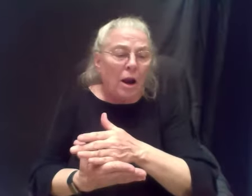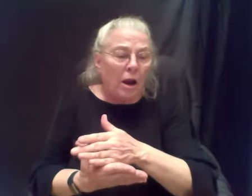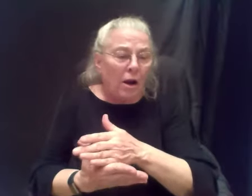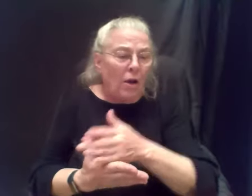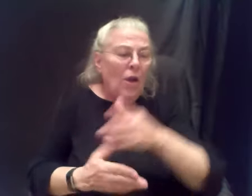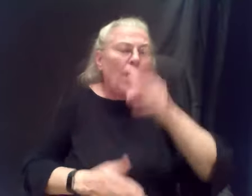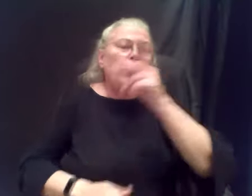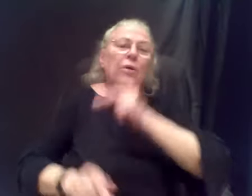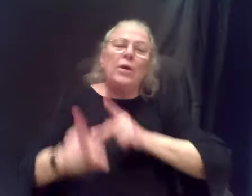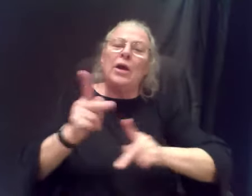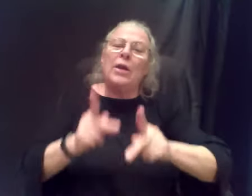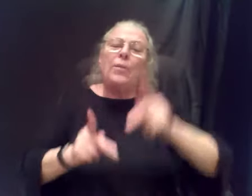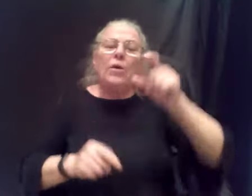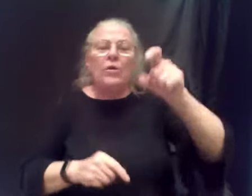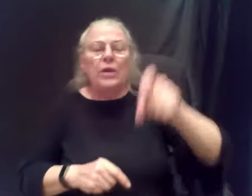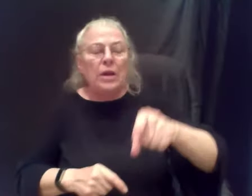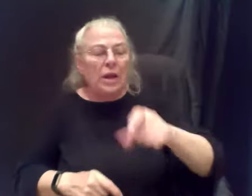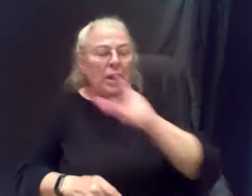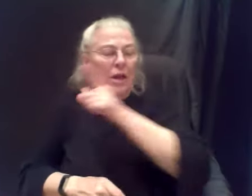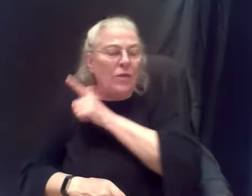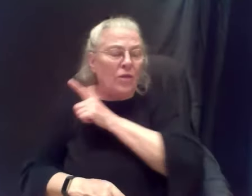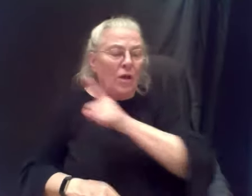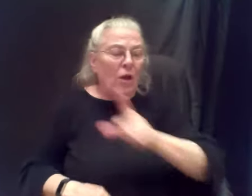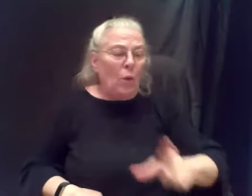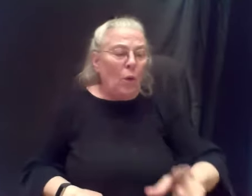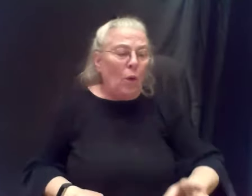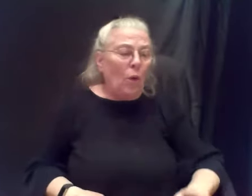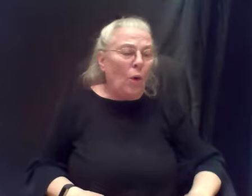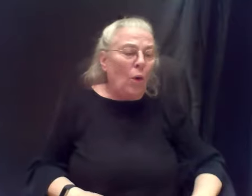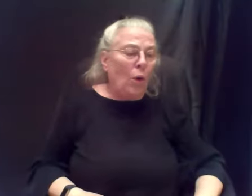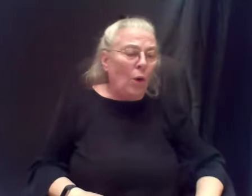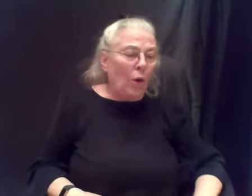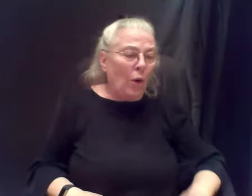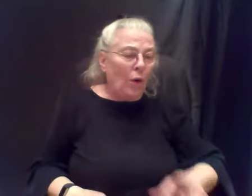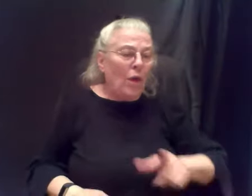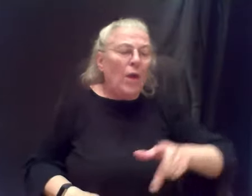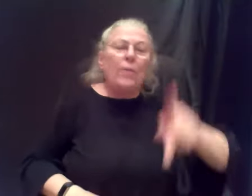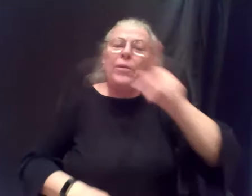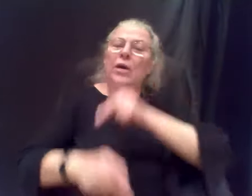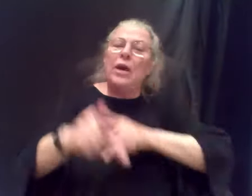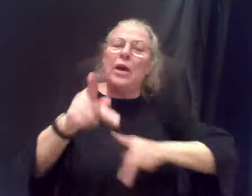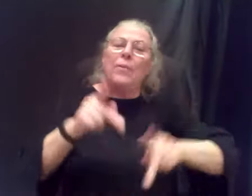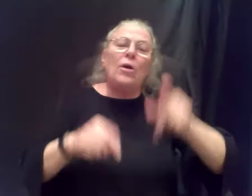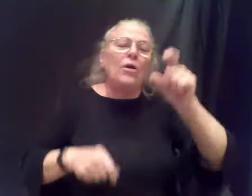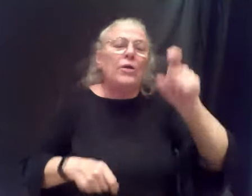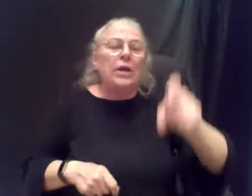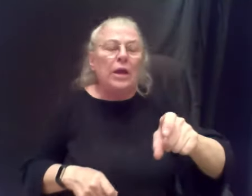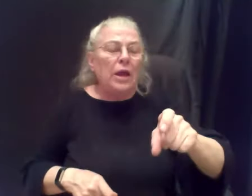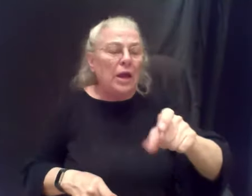share. People need the Lord. People need